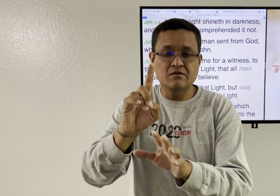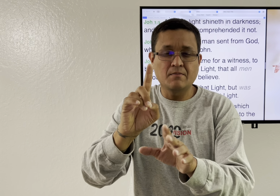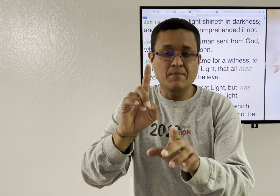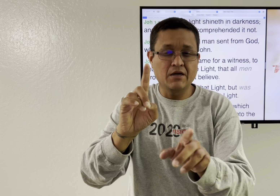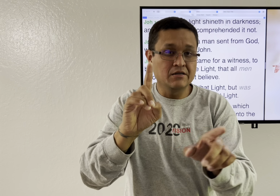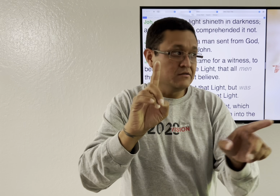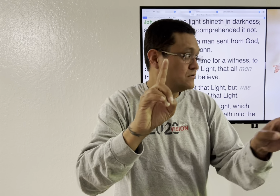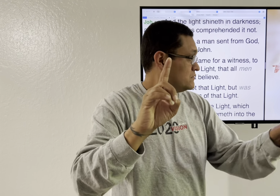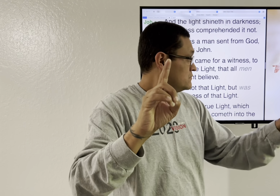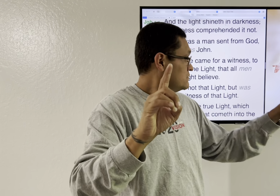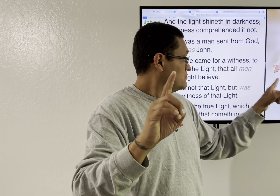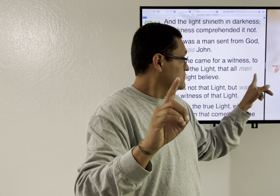or humankind, right?